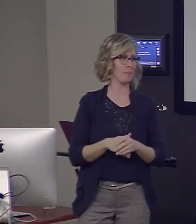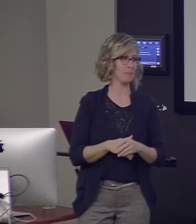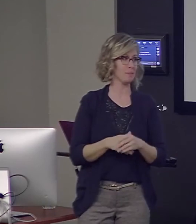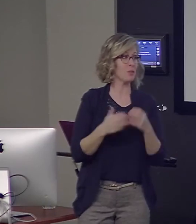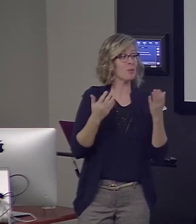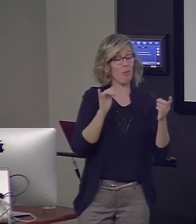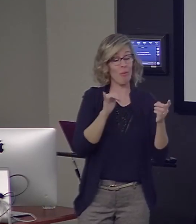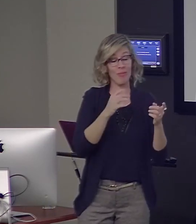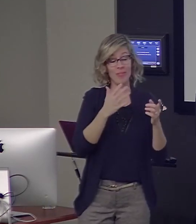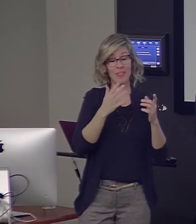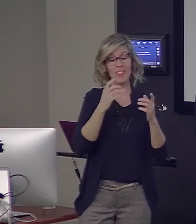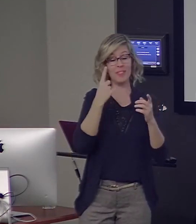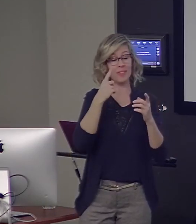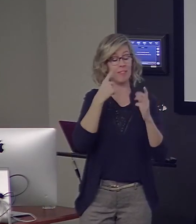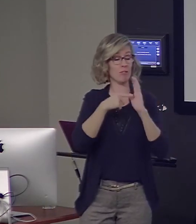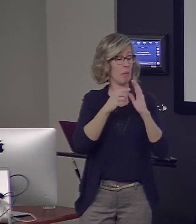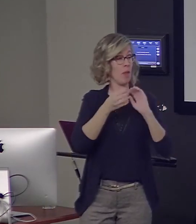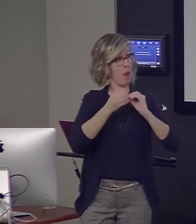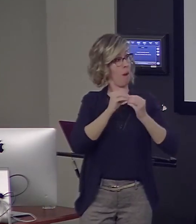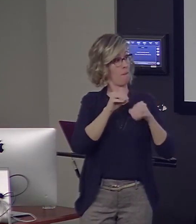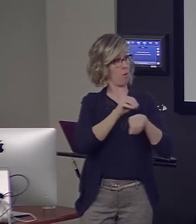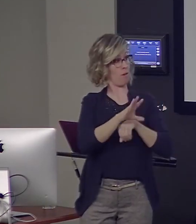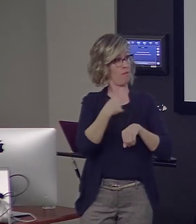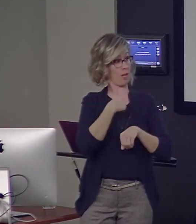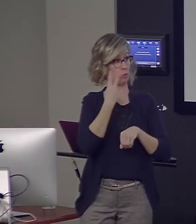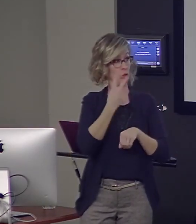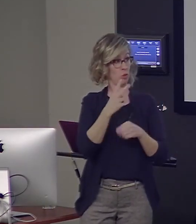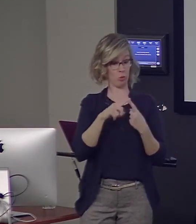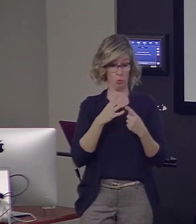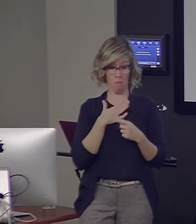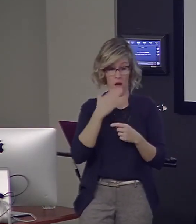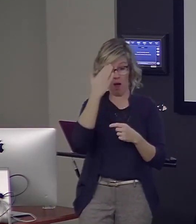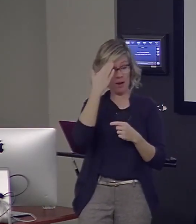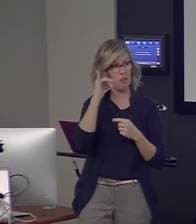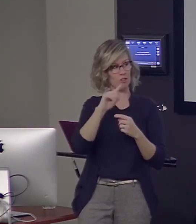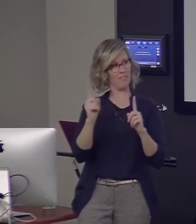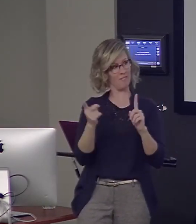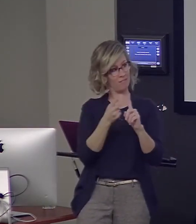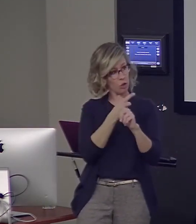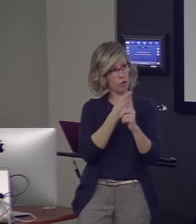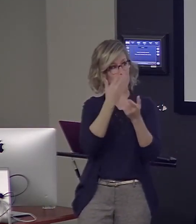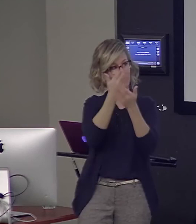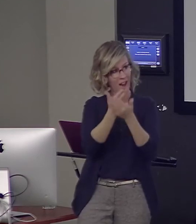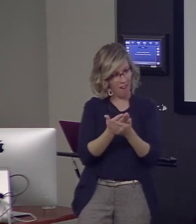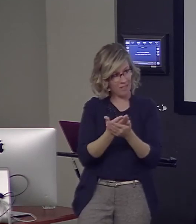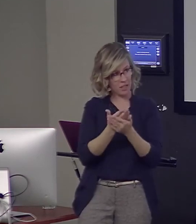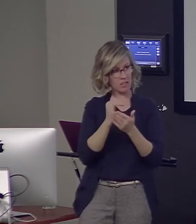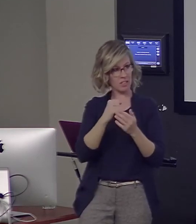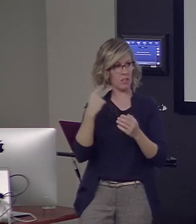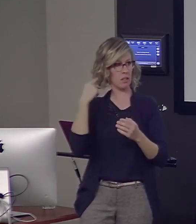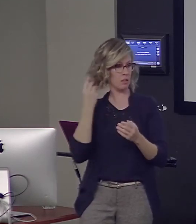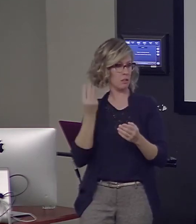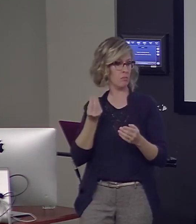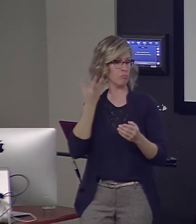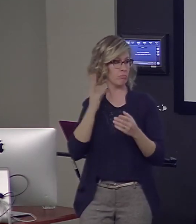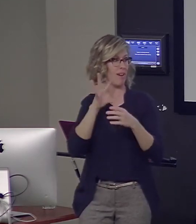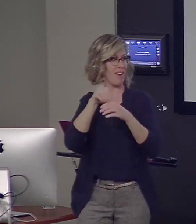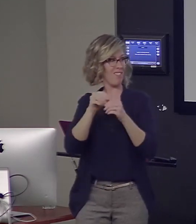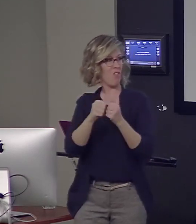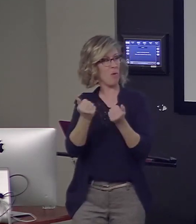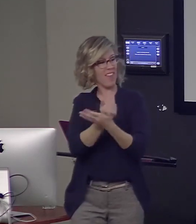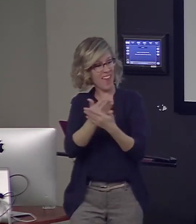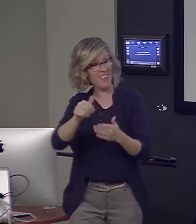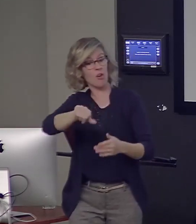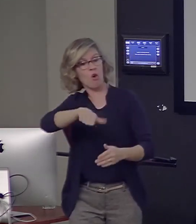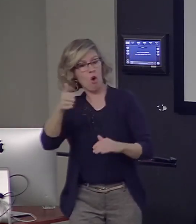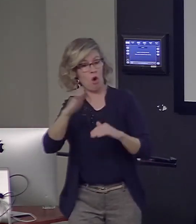number effects that we saw are, to my knowledge, the first evidence that it's involved in anything other than language, right?